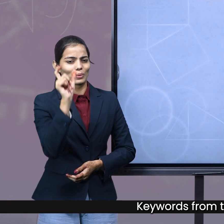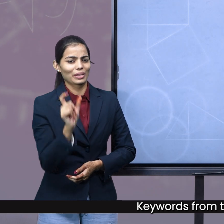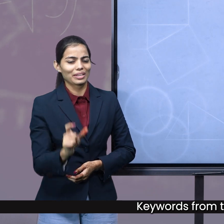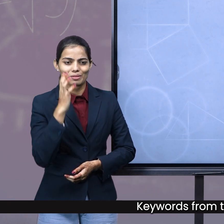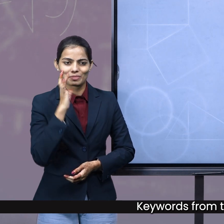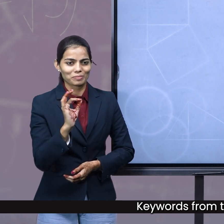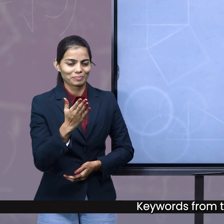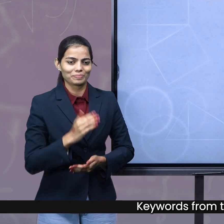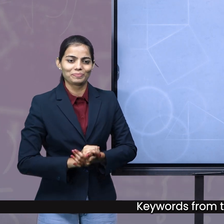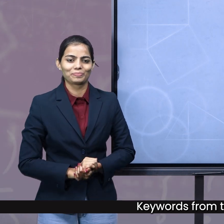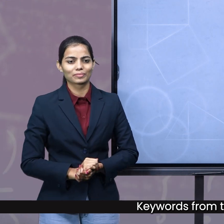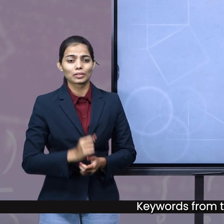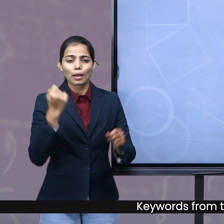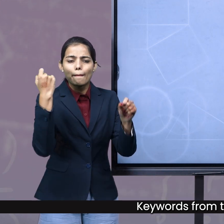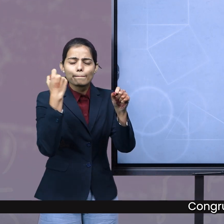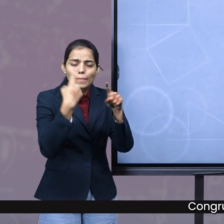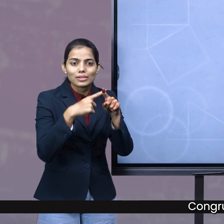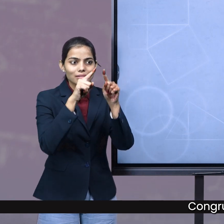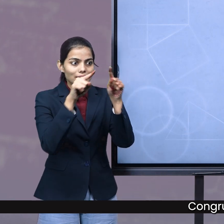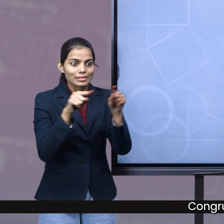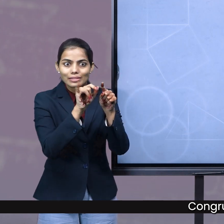Keywords from this lesson are congruent,